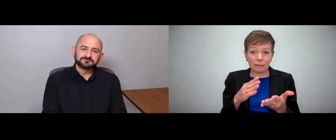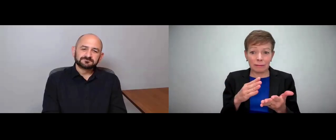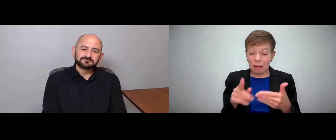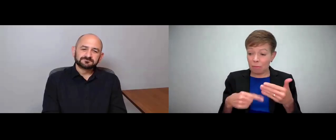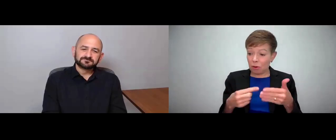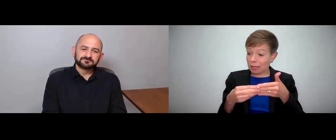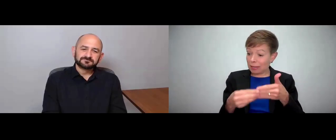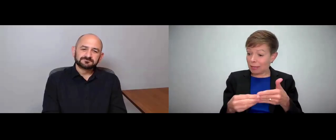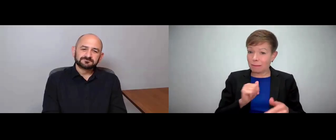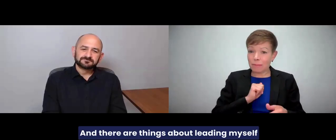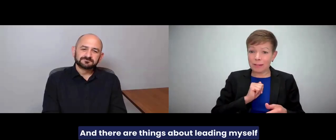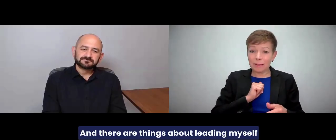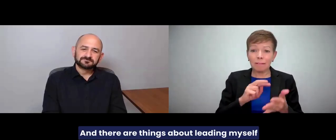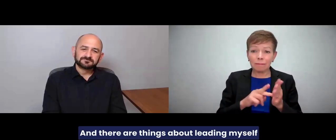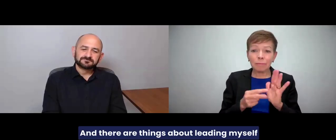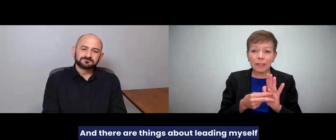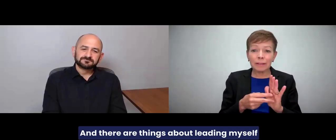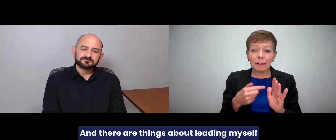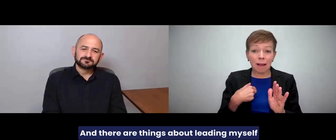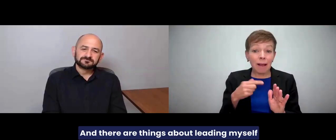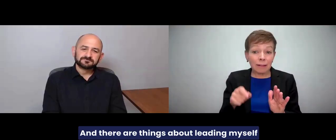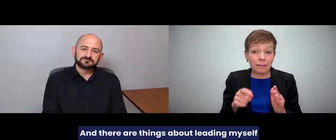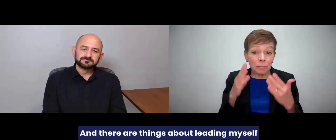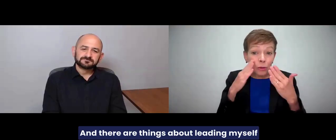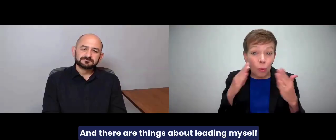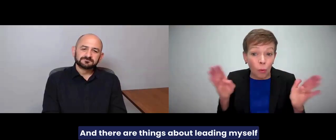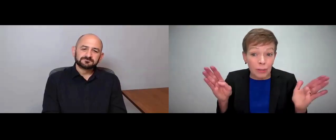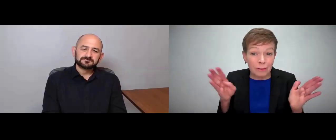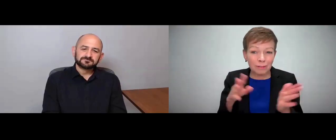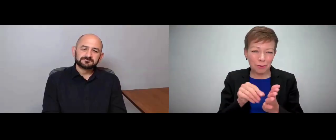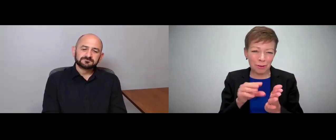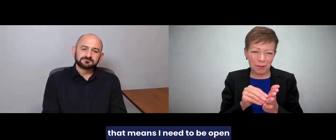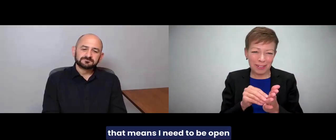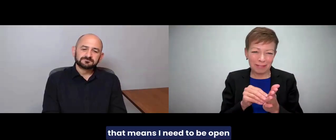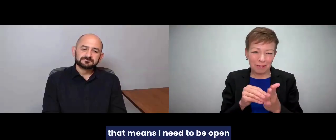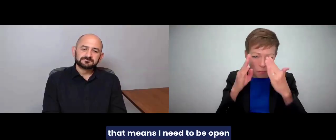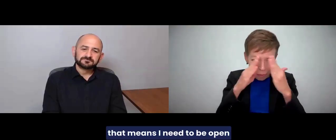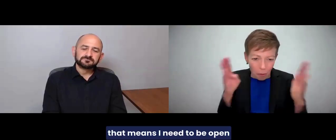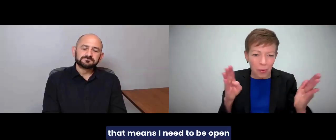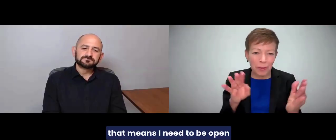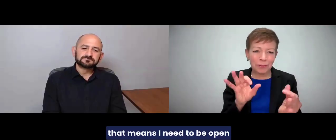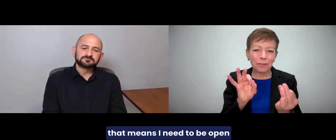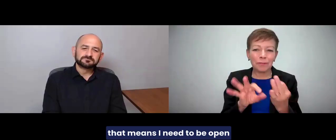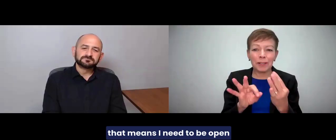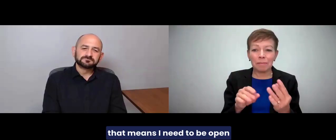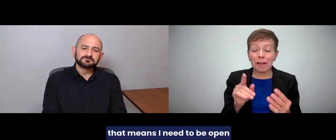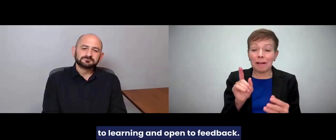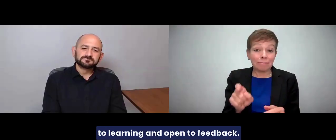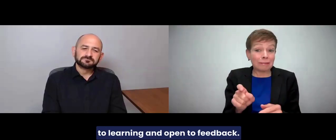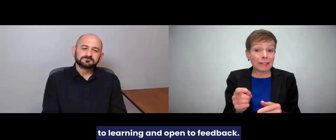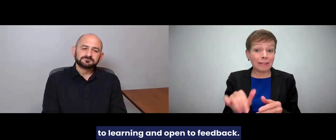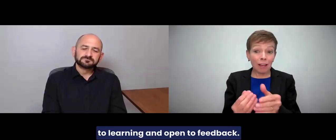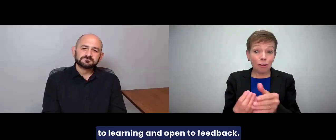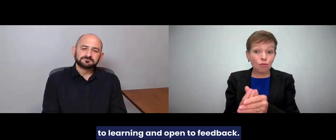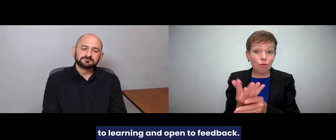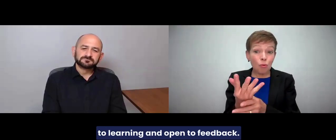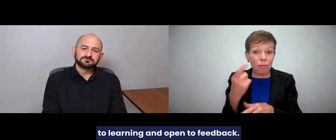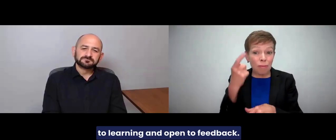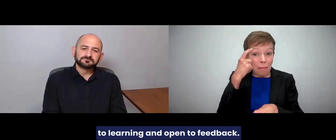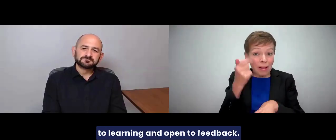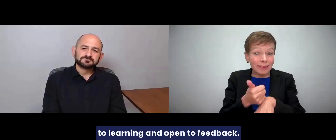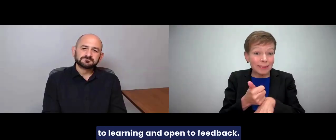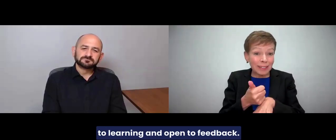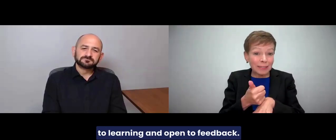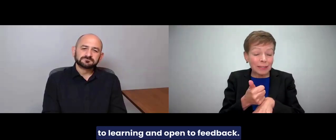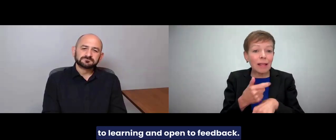learn. And there are things about leading myself that means I need to be open to learning and